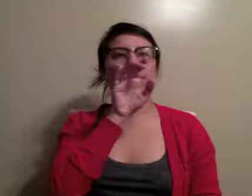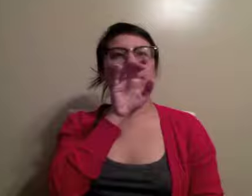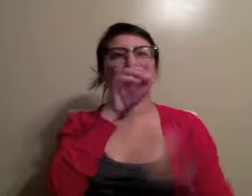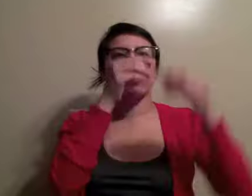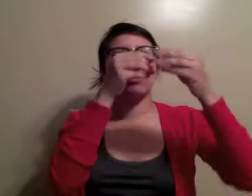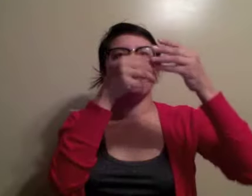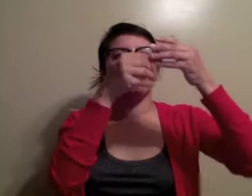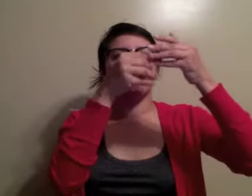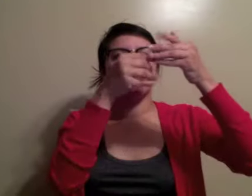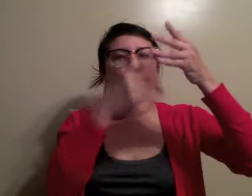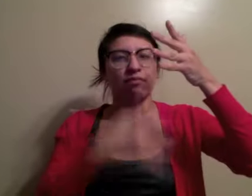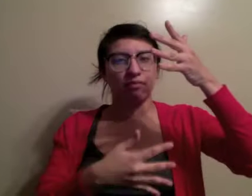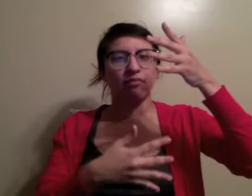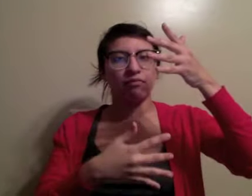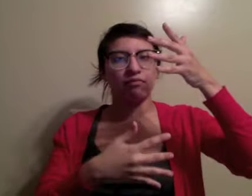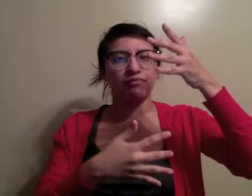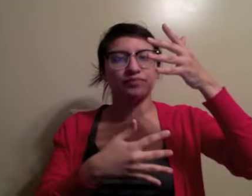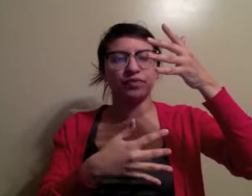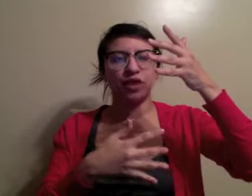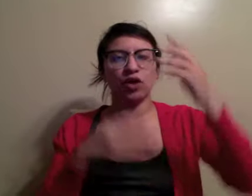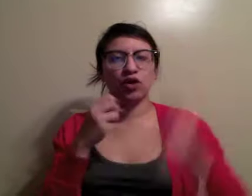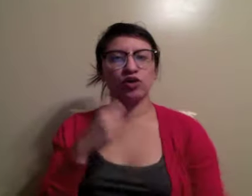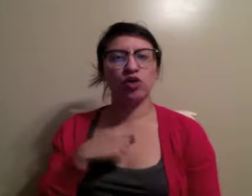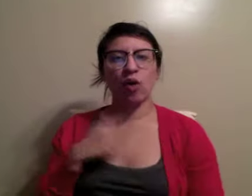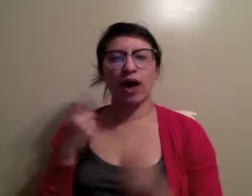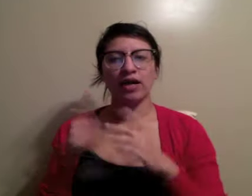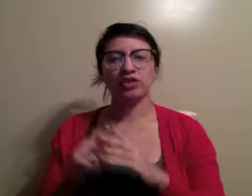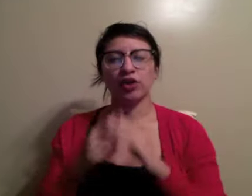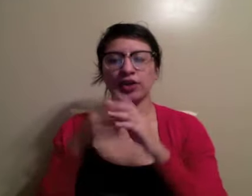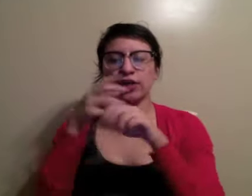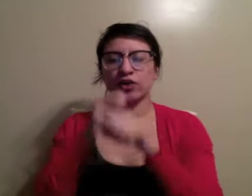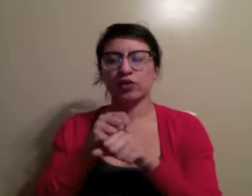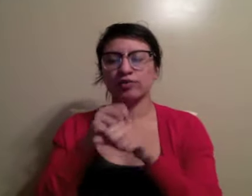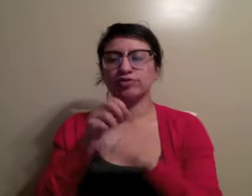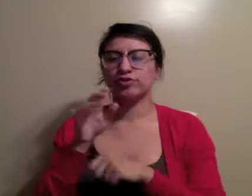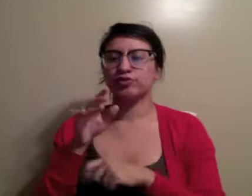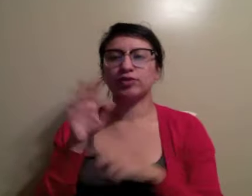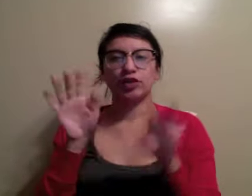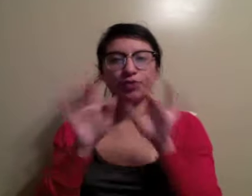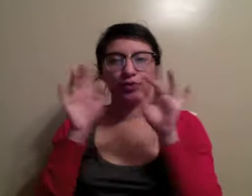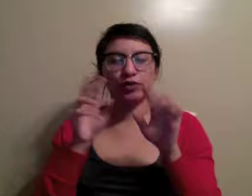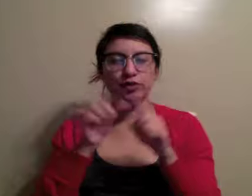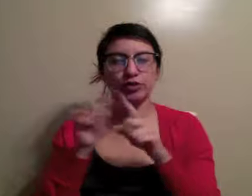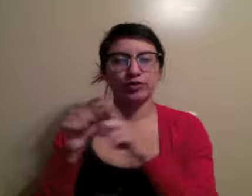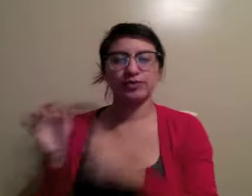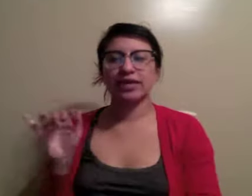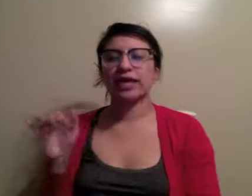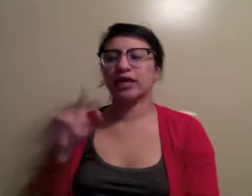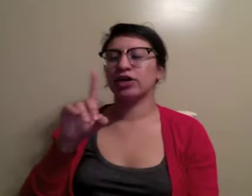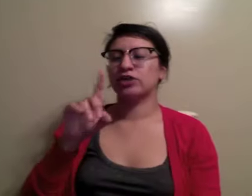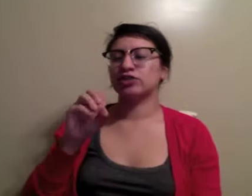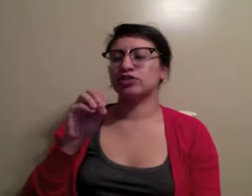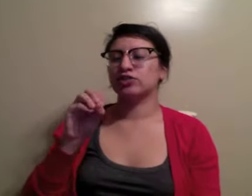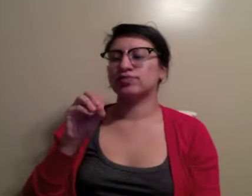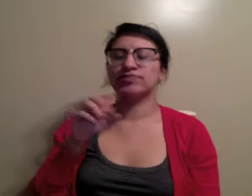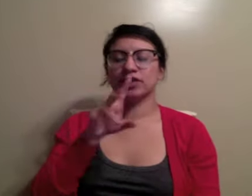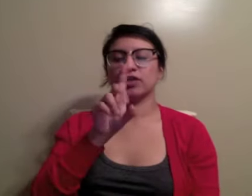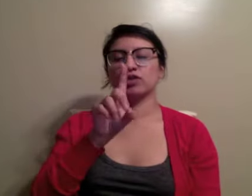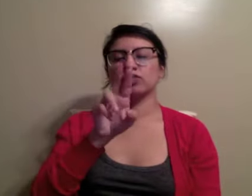that they were having after coming back from fighting for this country and then coming home and not being able to find housing because of their race.